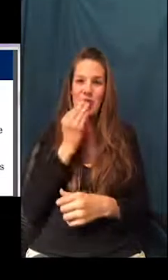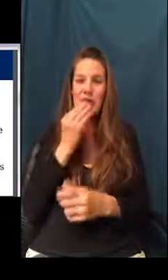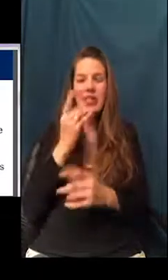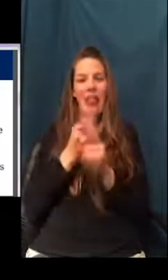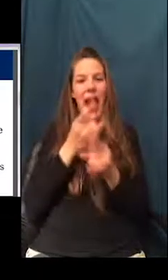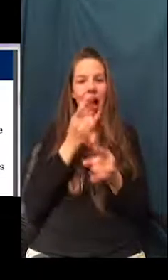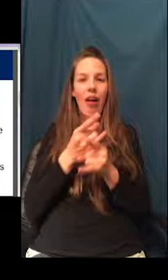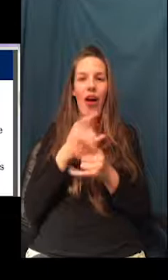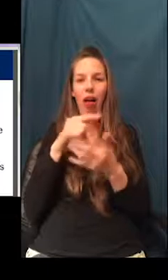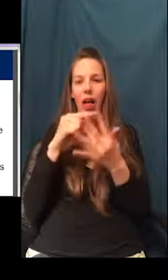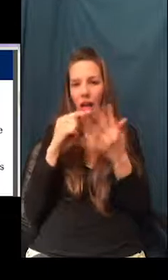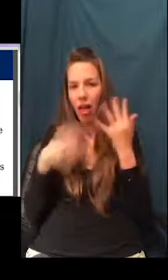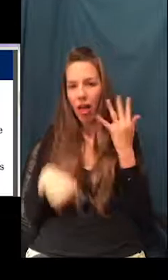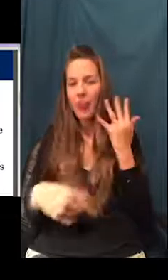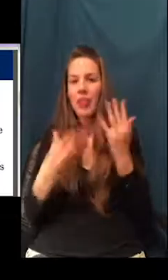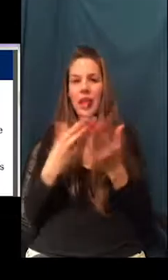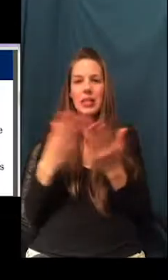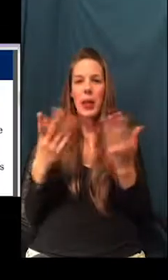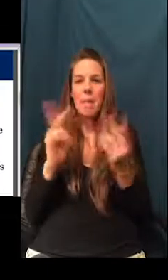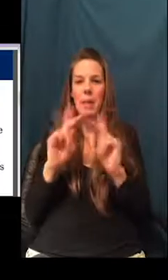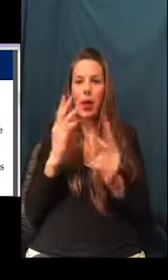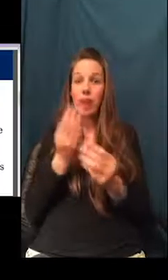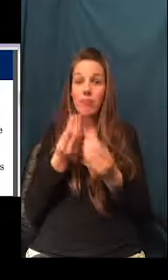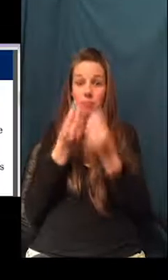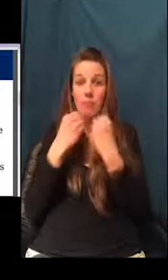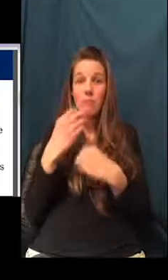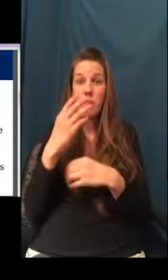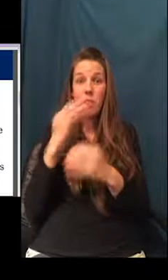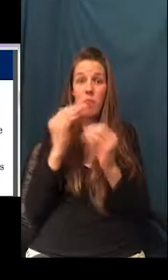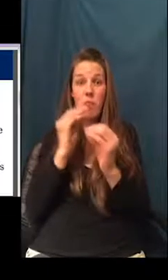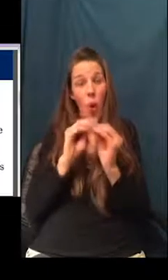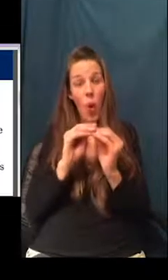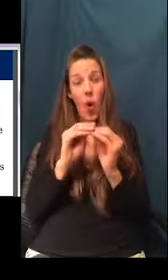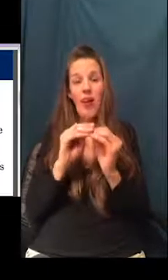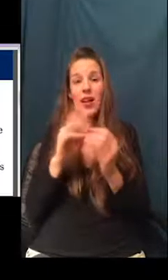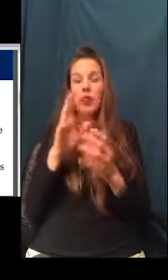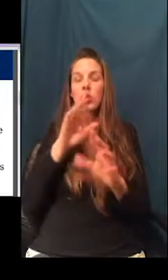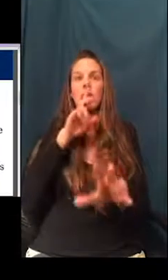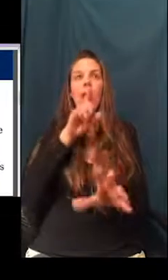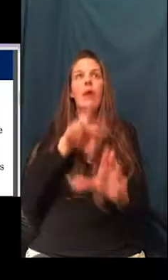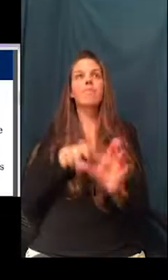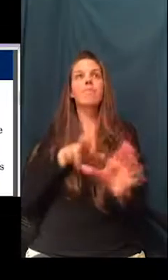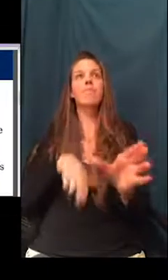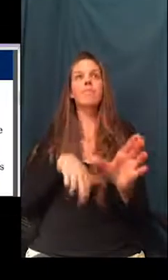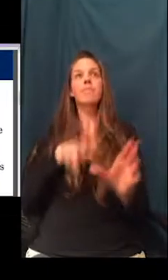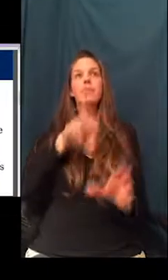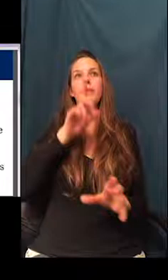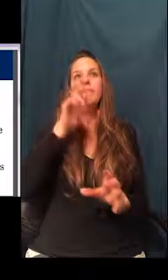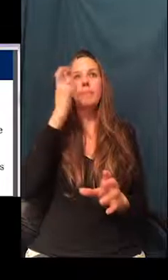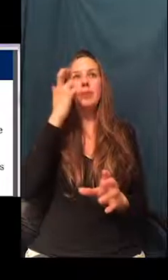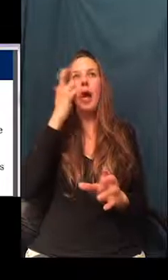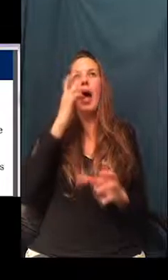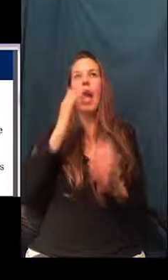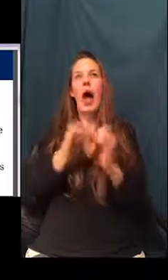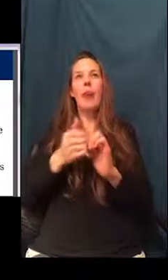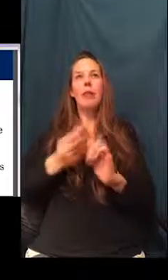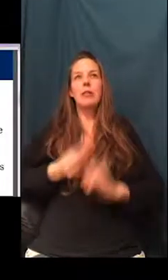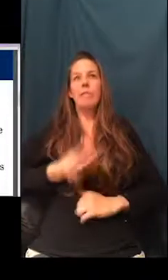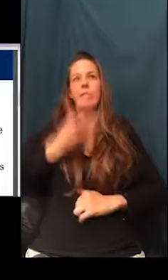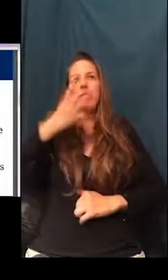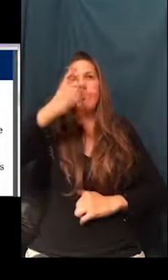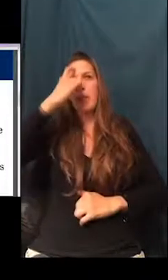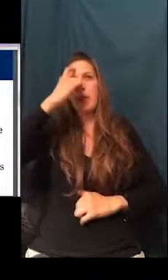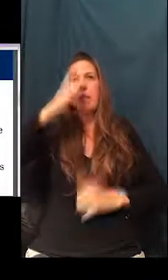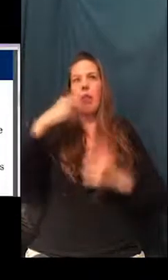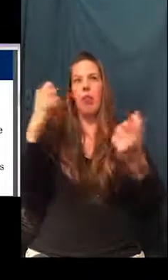the alcohol, all of that maybe people are consuming a little bit more, just taking a step back and realizing how that's affecting our overall